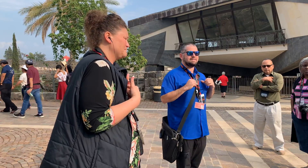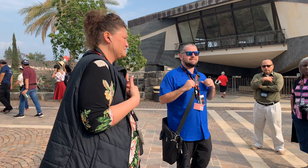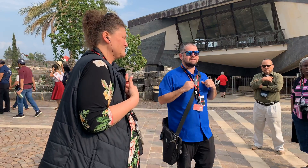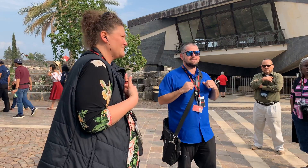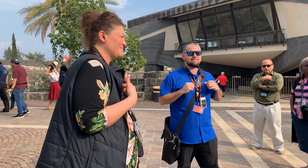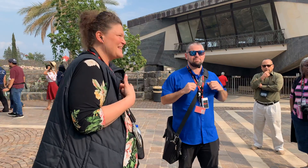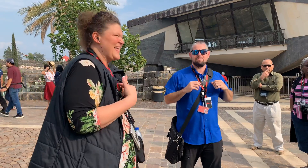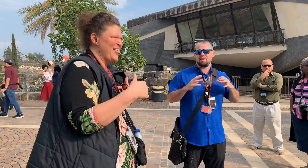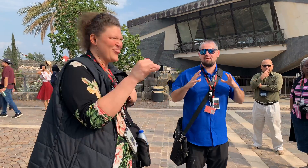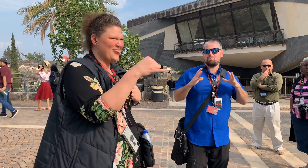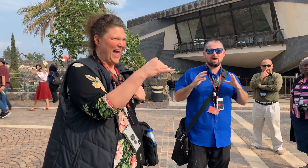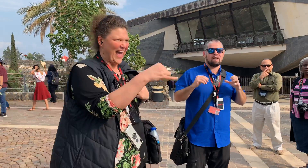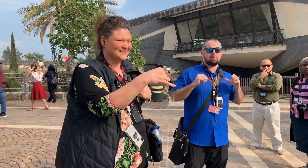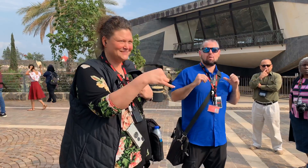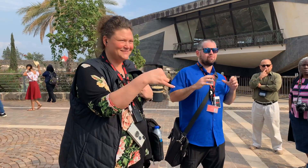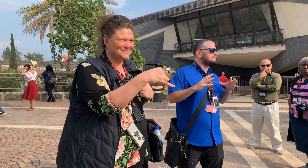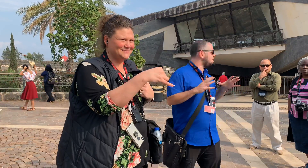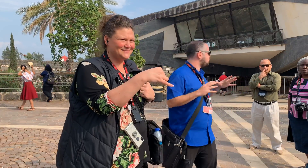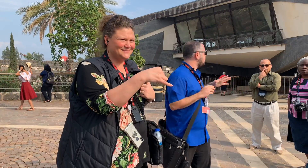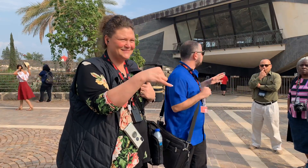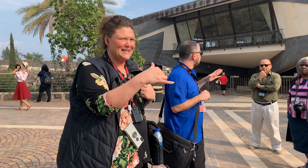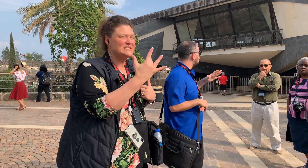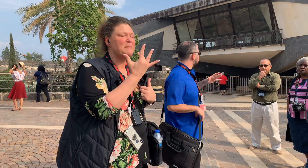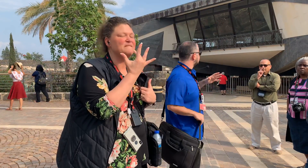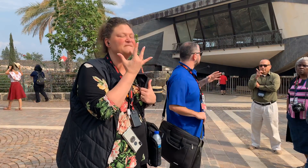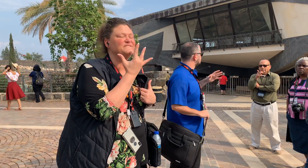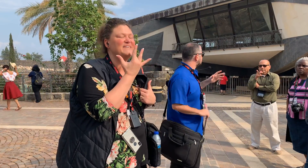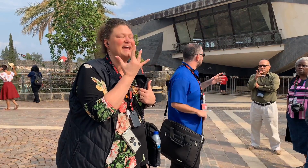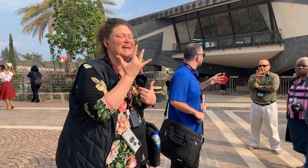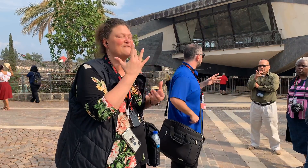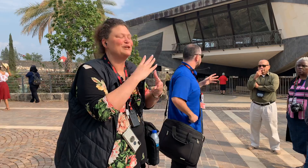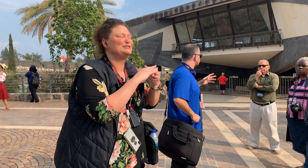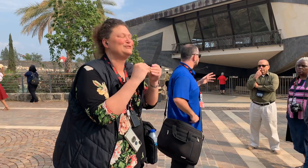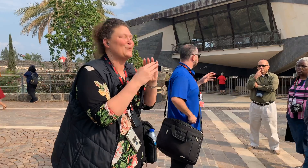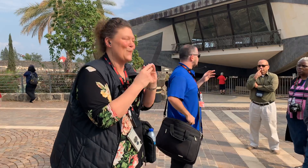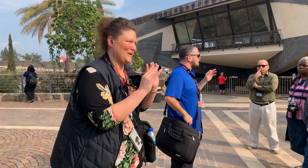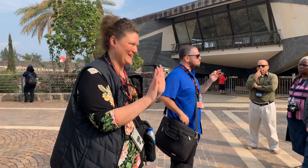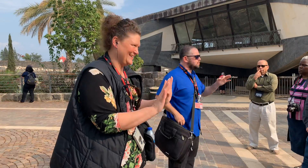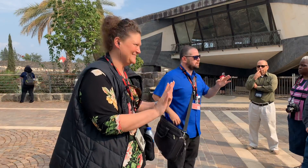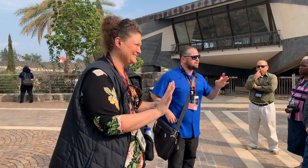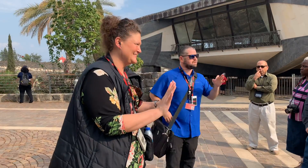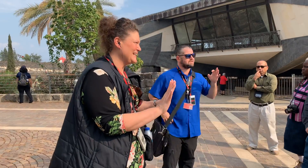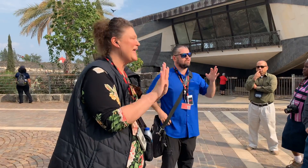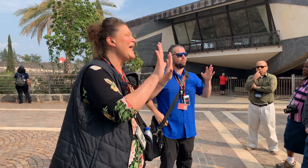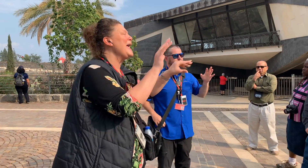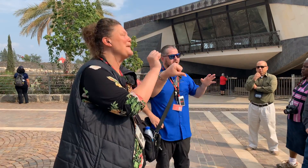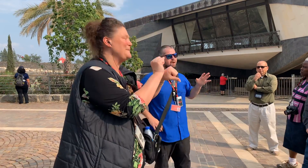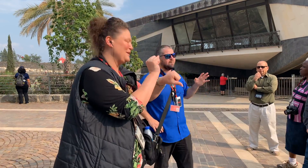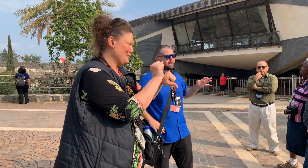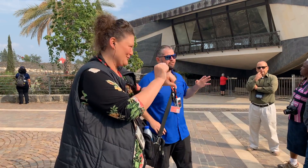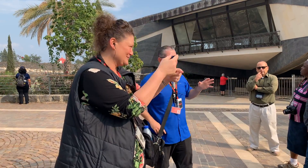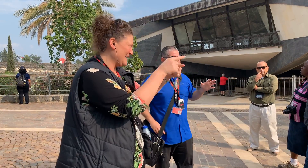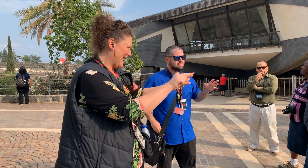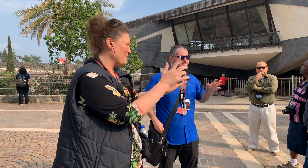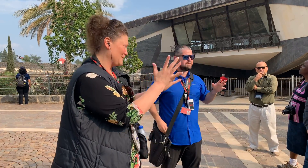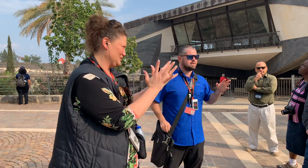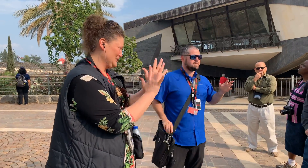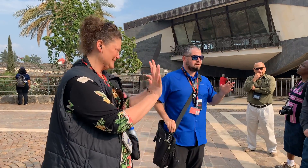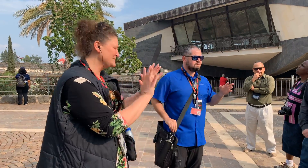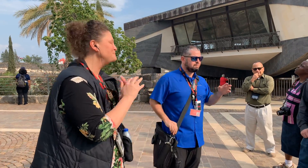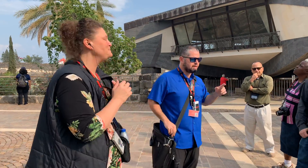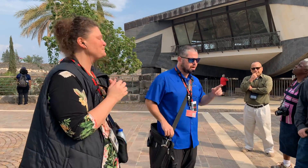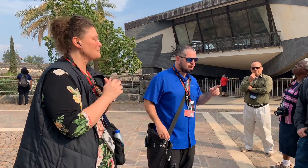And guys, this is maybe one of my favorite stories and miracles that were done by